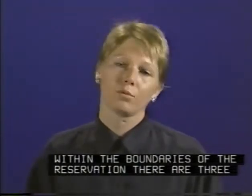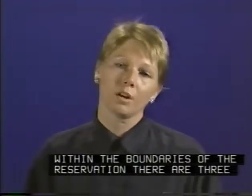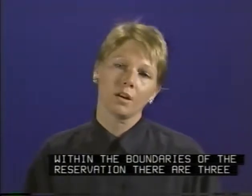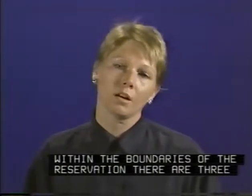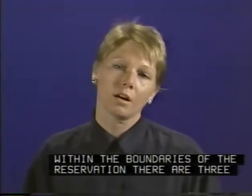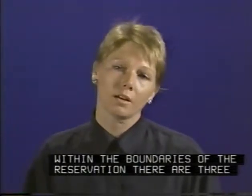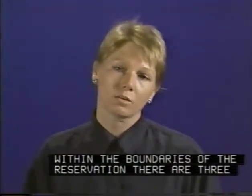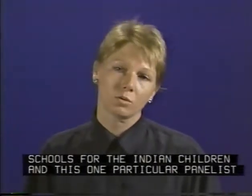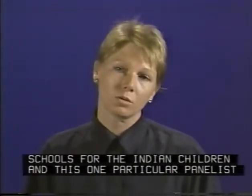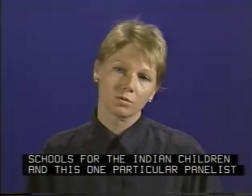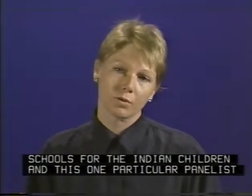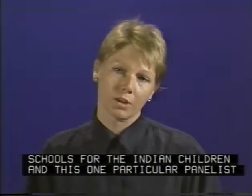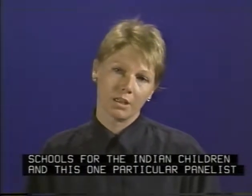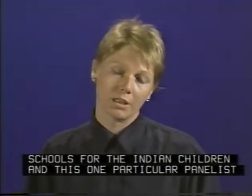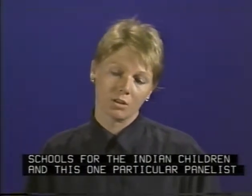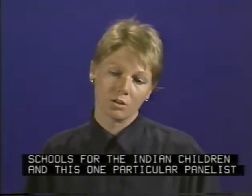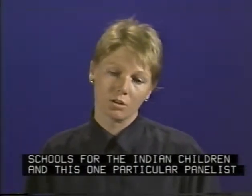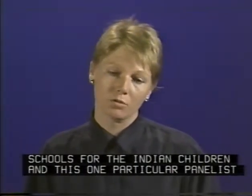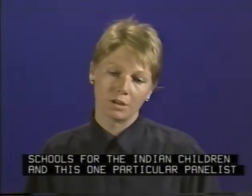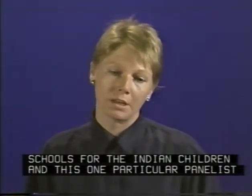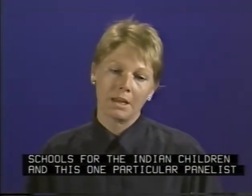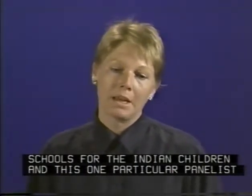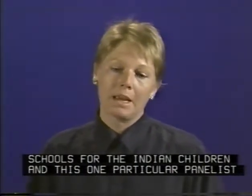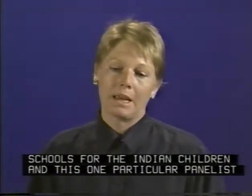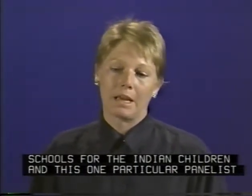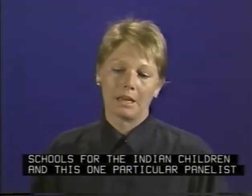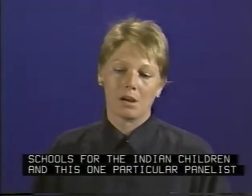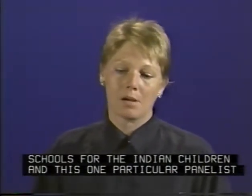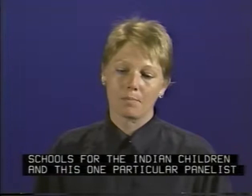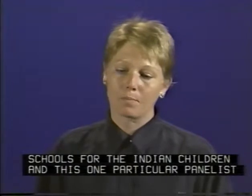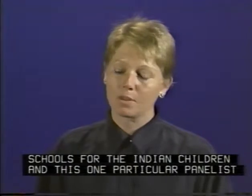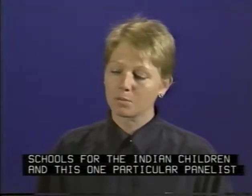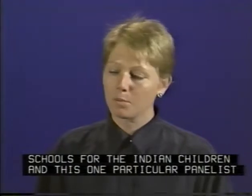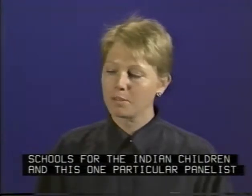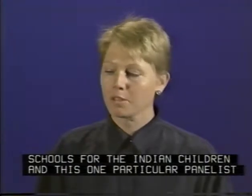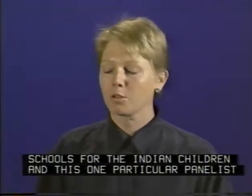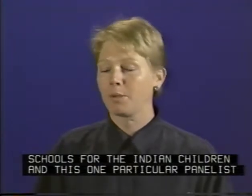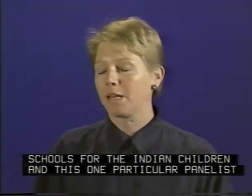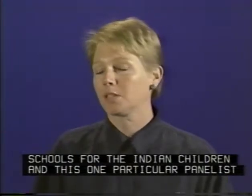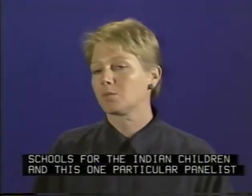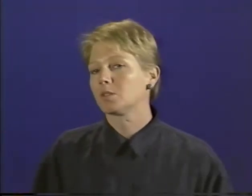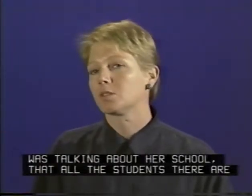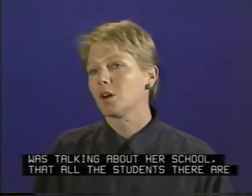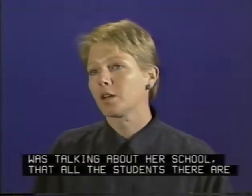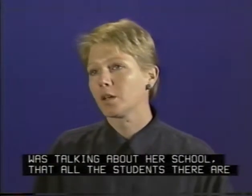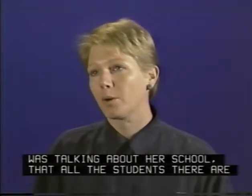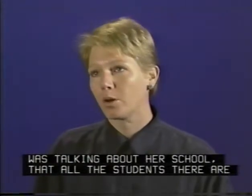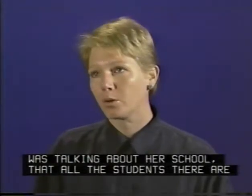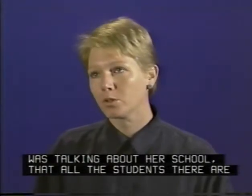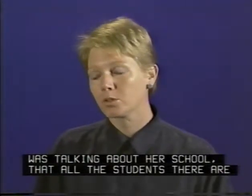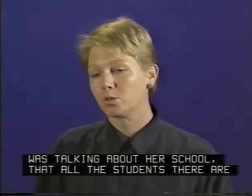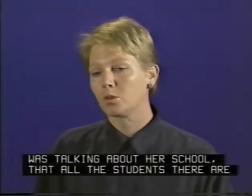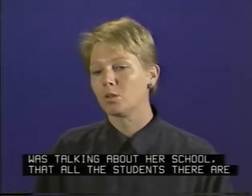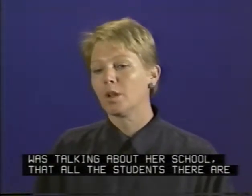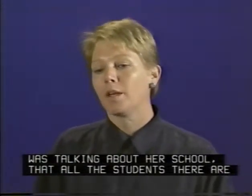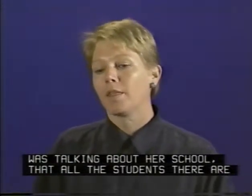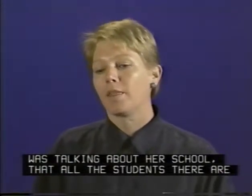three schools for the Indian children. And this one particular panelist was talking about her school,